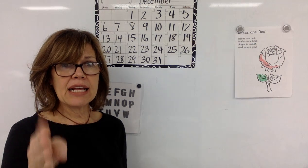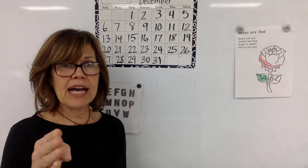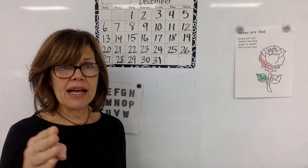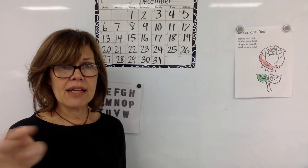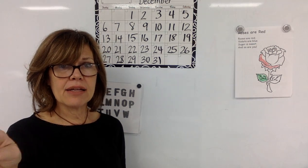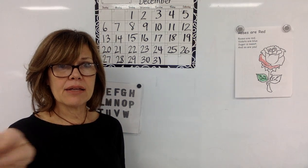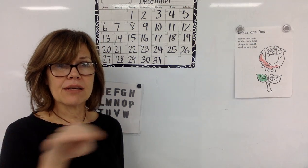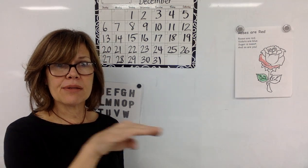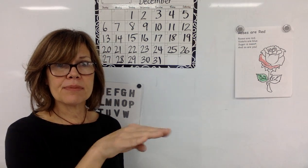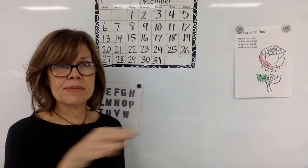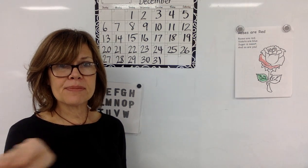guh.